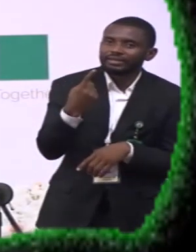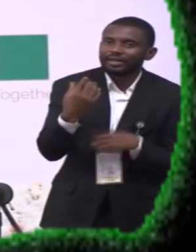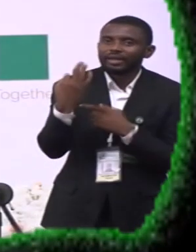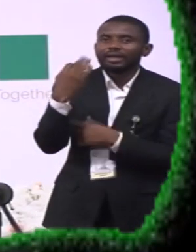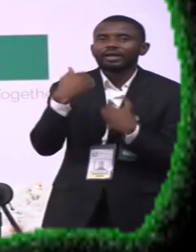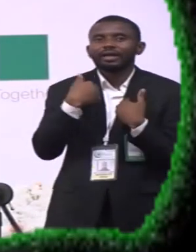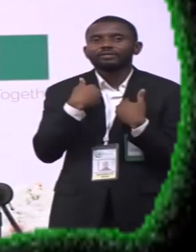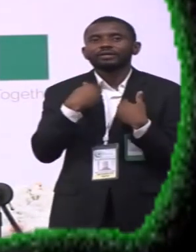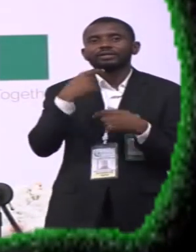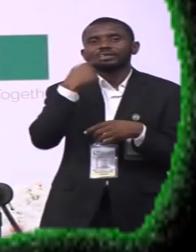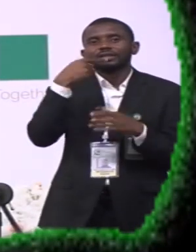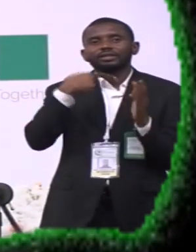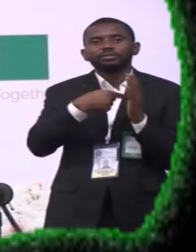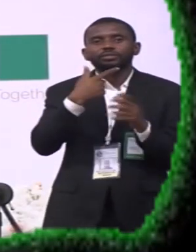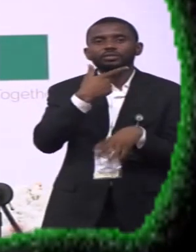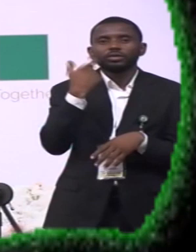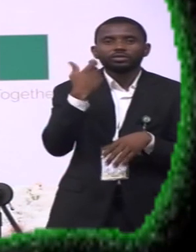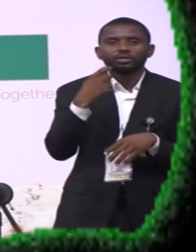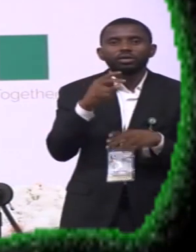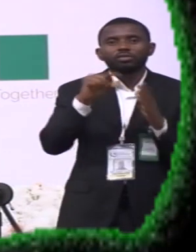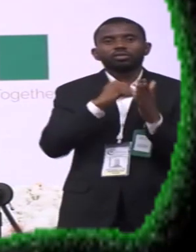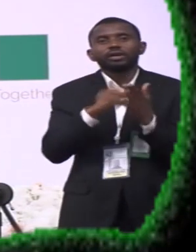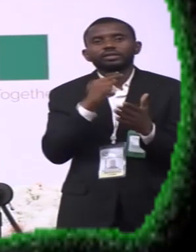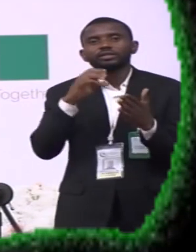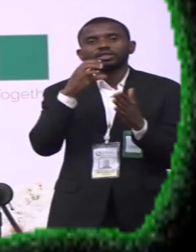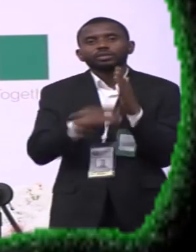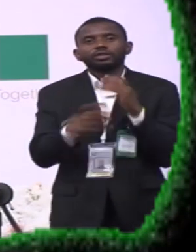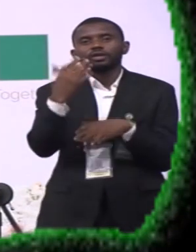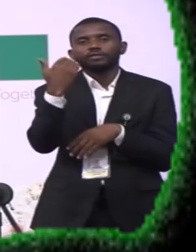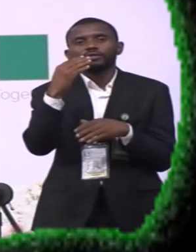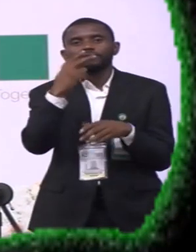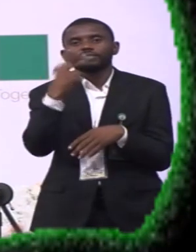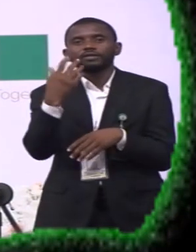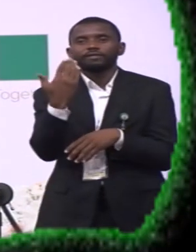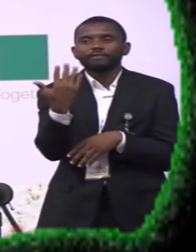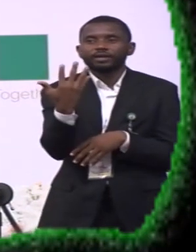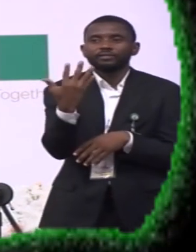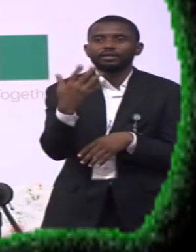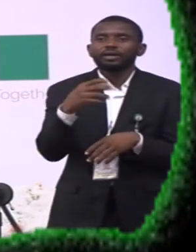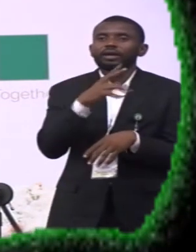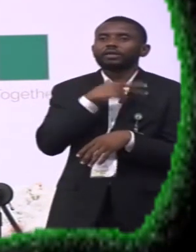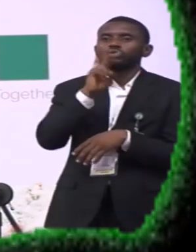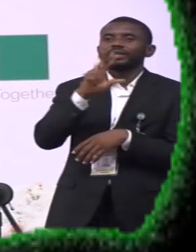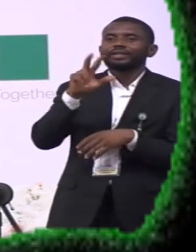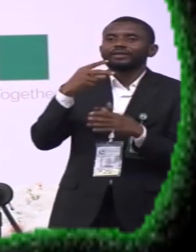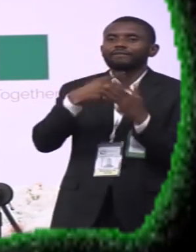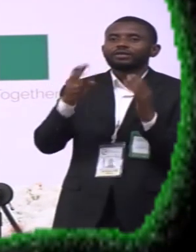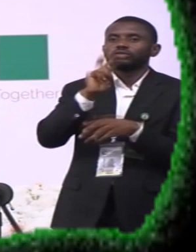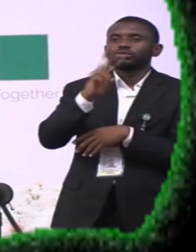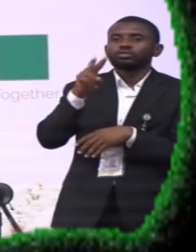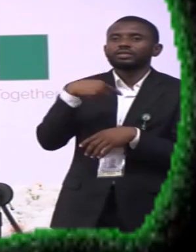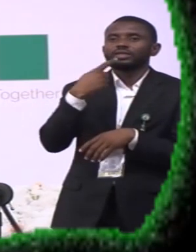because Quran chapter 15 verse 5 and Quran chapter 23 verse 42 says, no